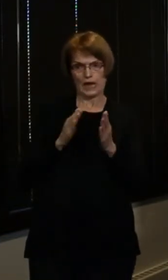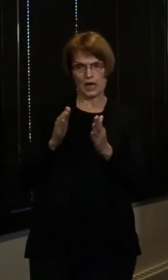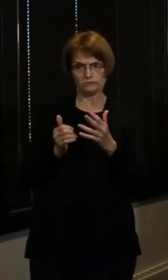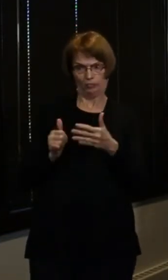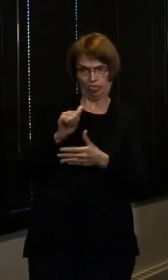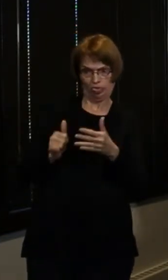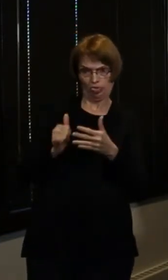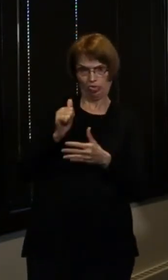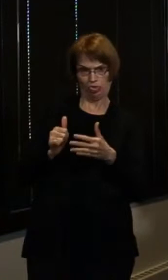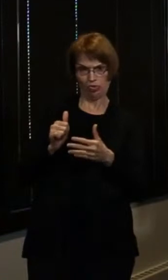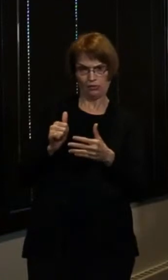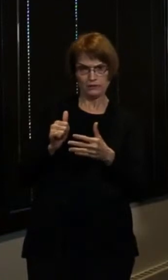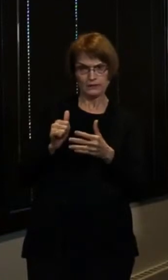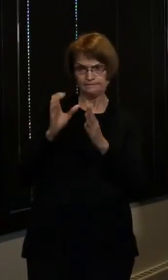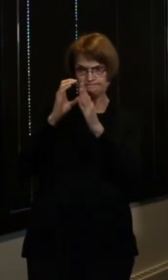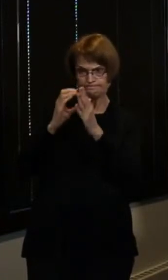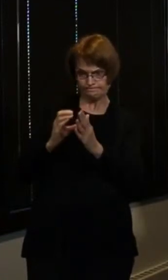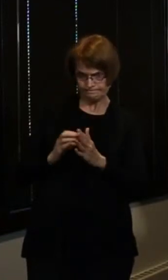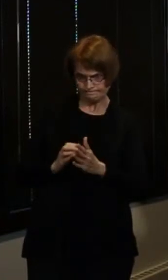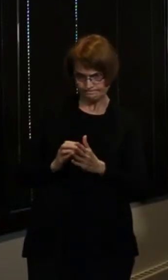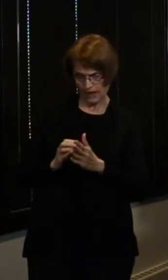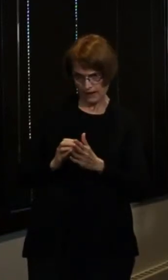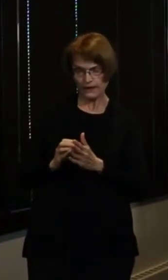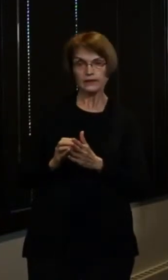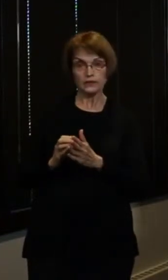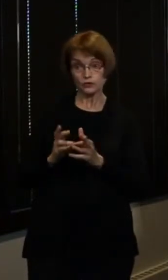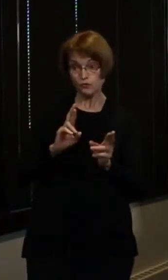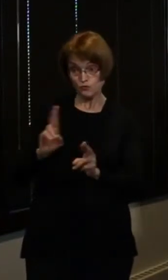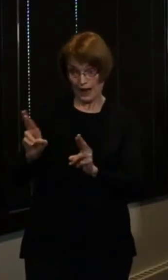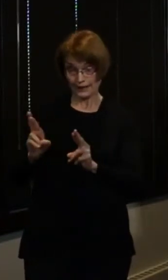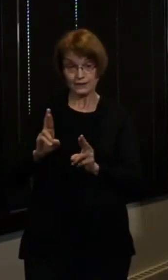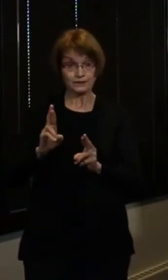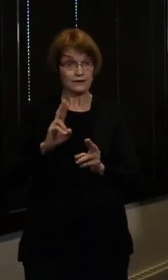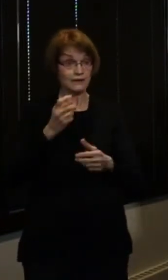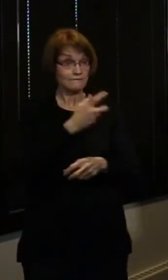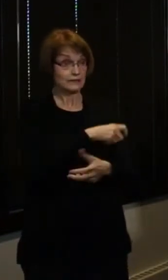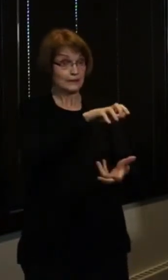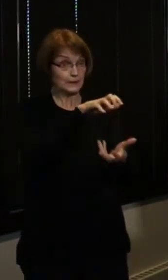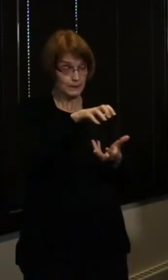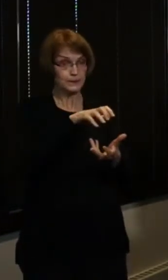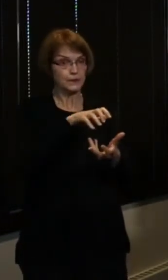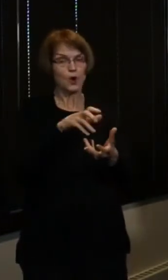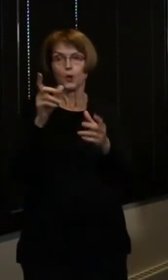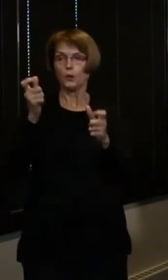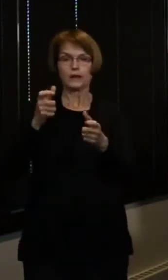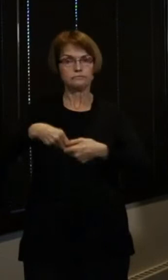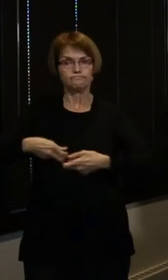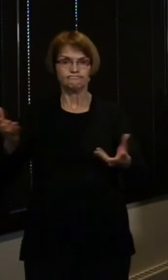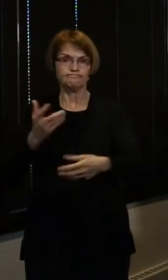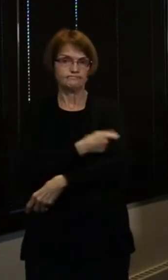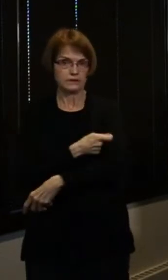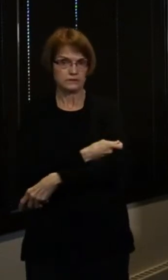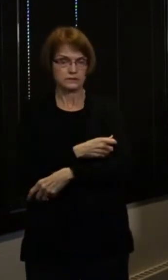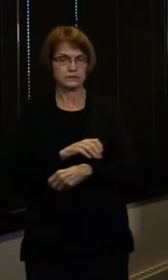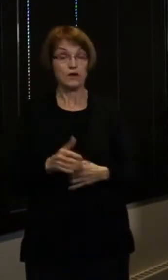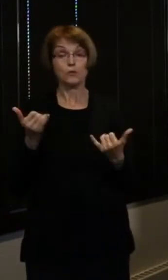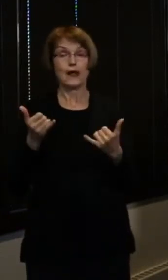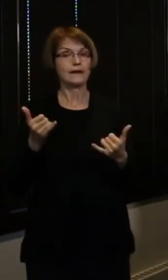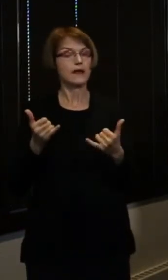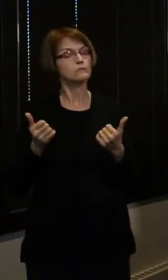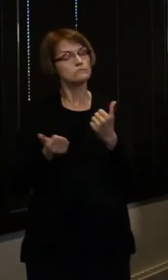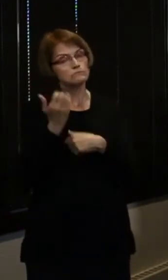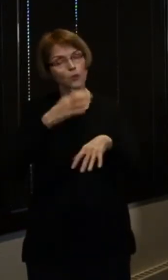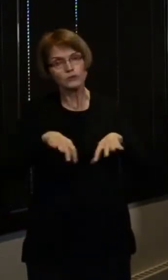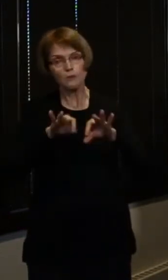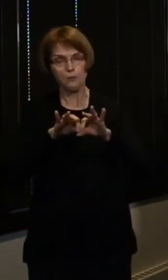becomes available, that then we can move swiftly on to these other populations. But right now, it's really important for us